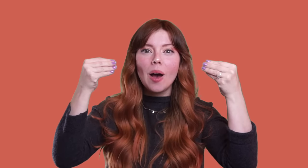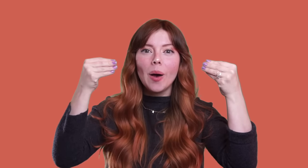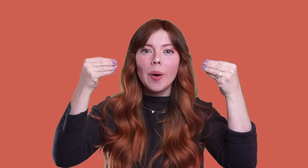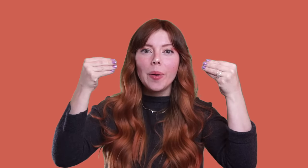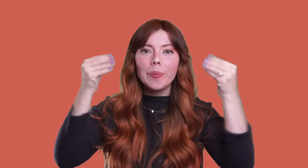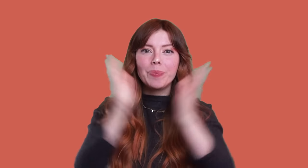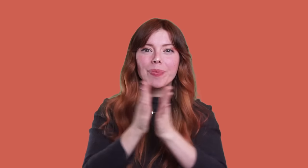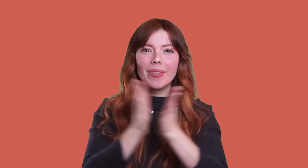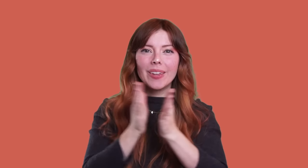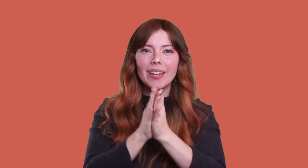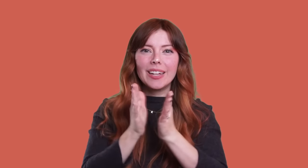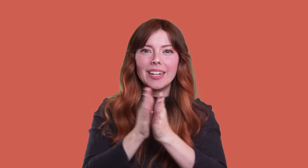Meow.